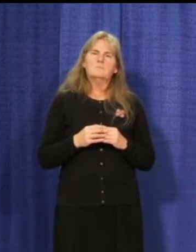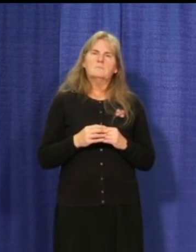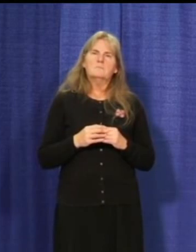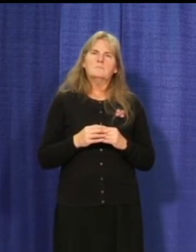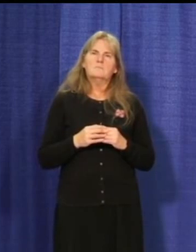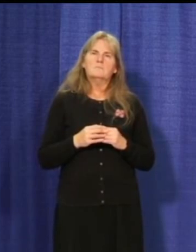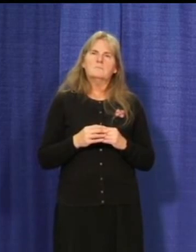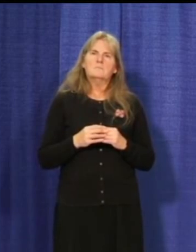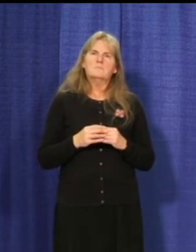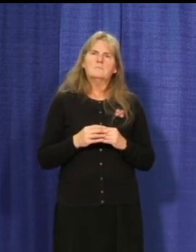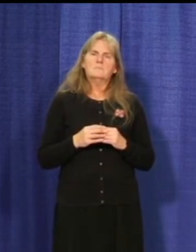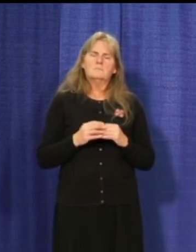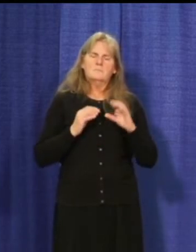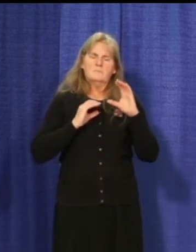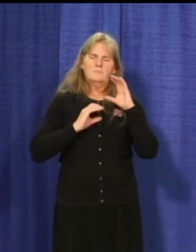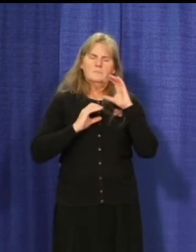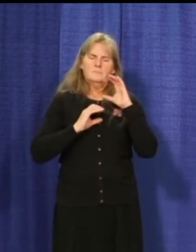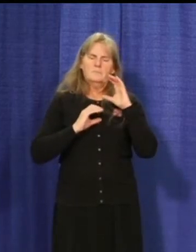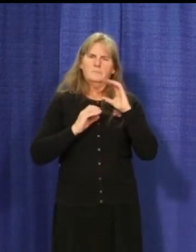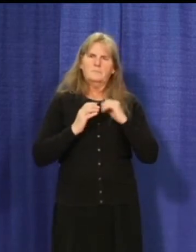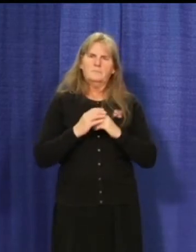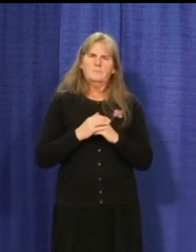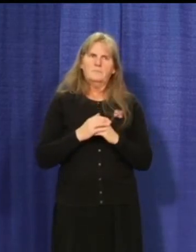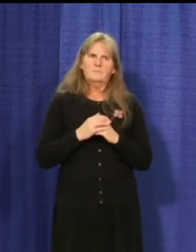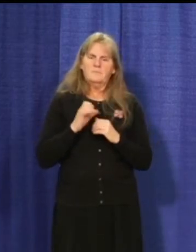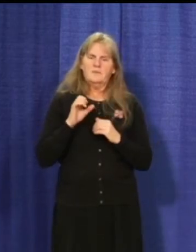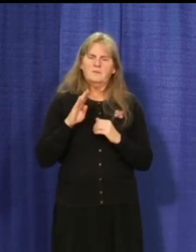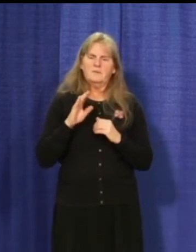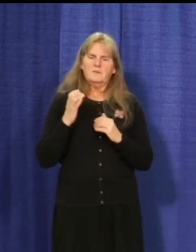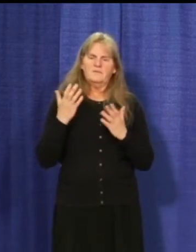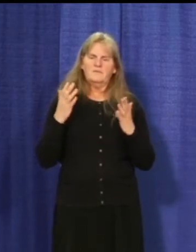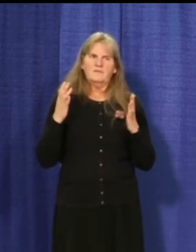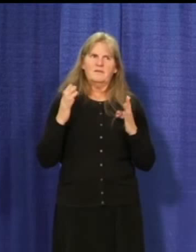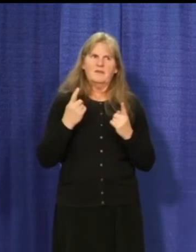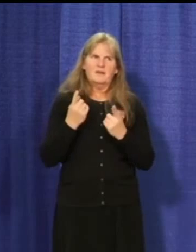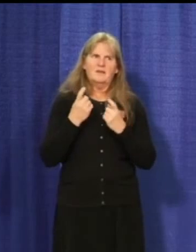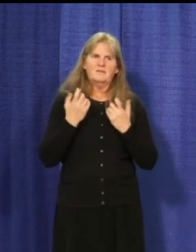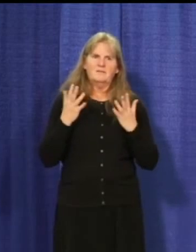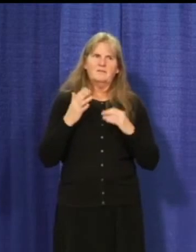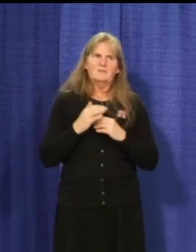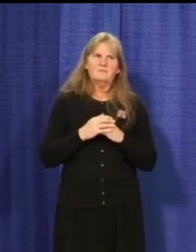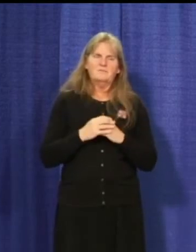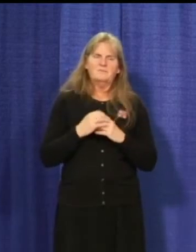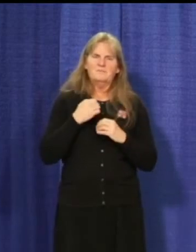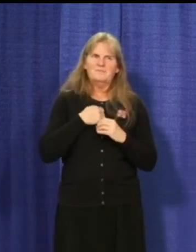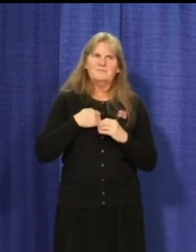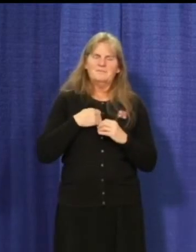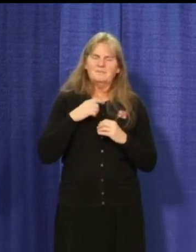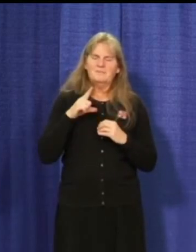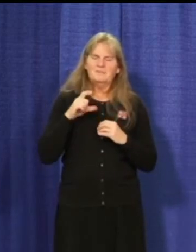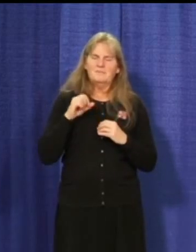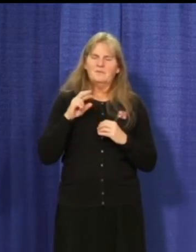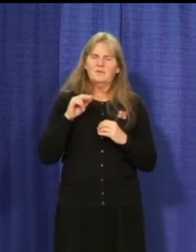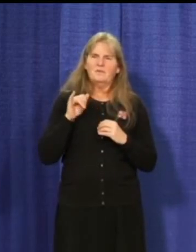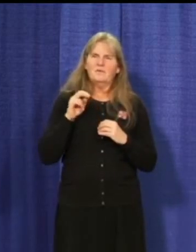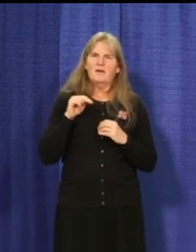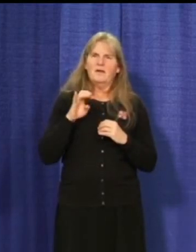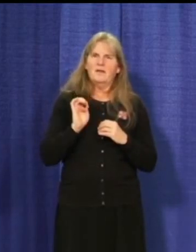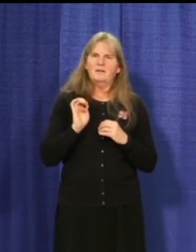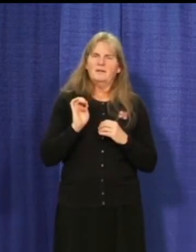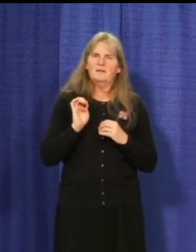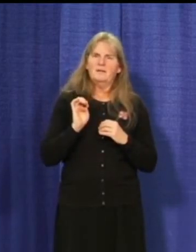There's a miscommunication there. Philippe Morin from CBC. I've already asked my question. Okay, no, sorry, I'm looking for Lorraine from